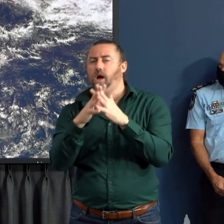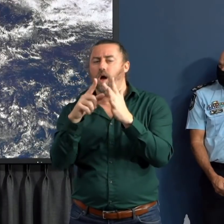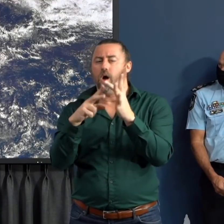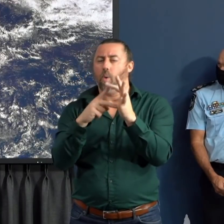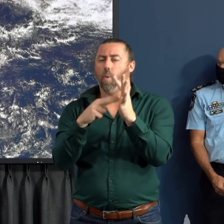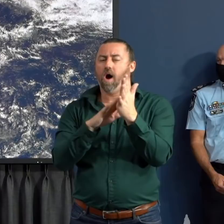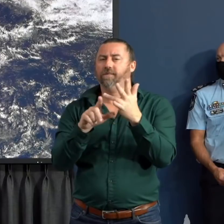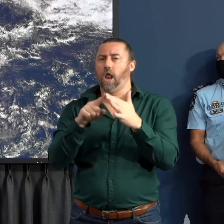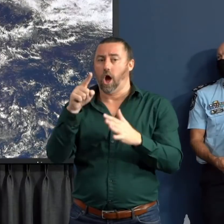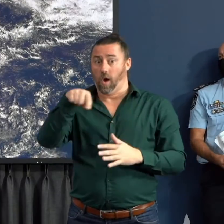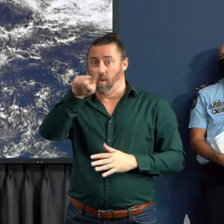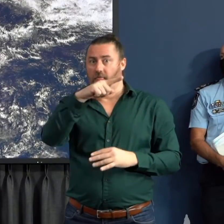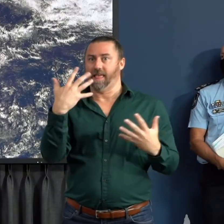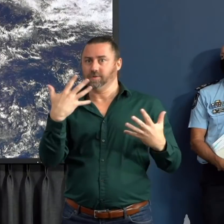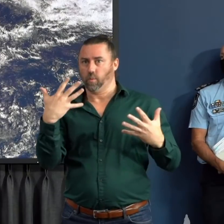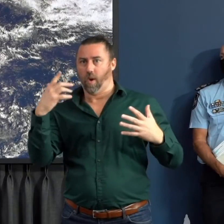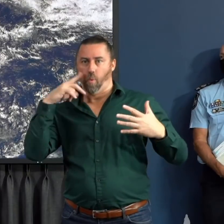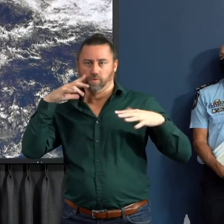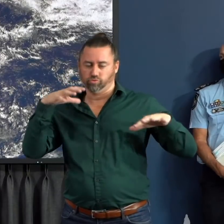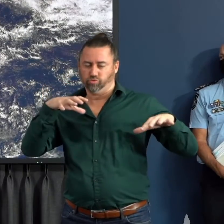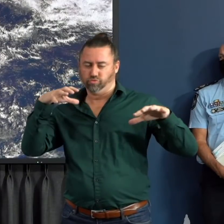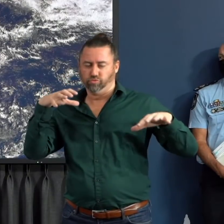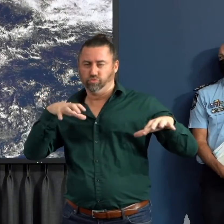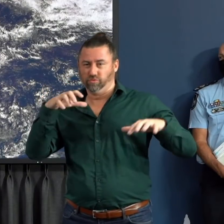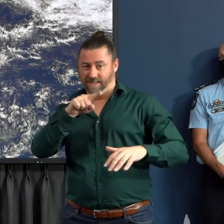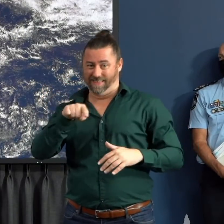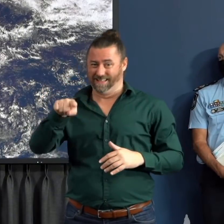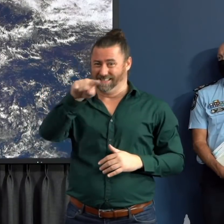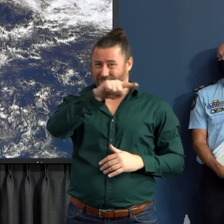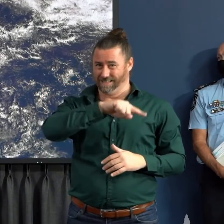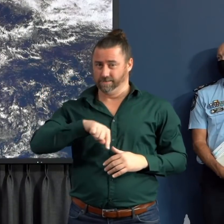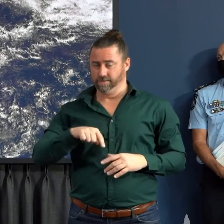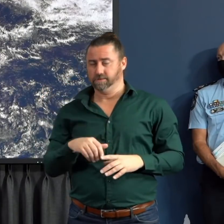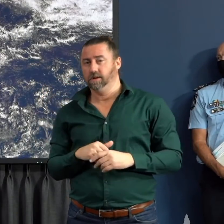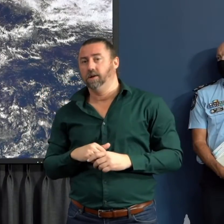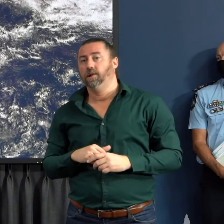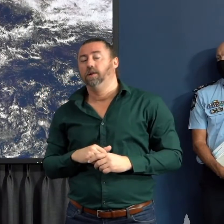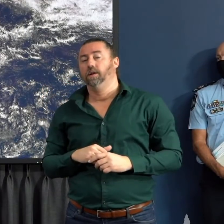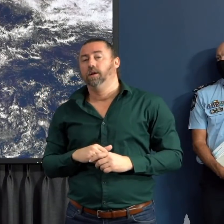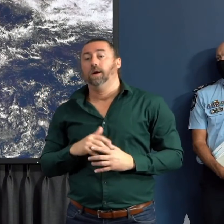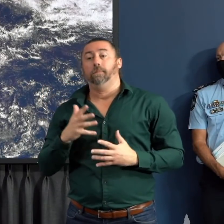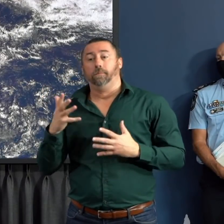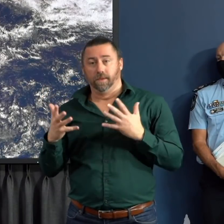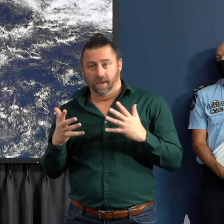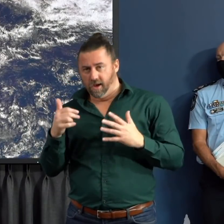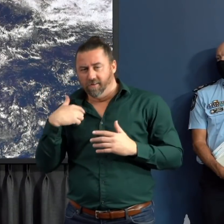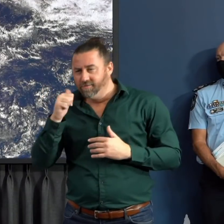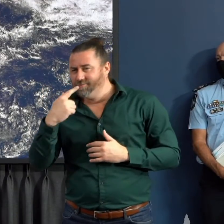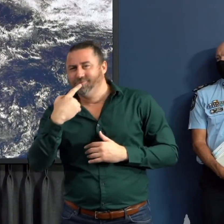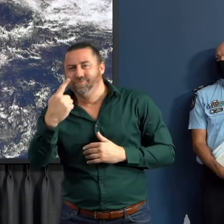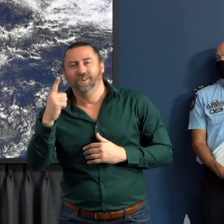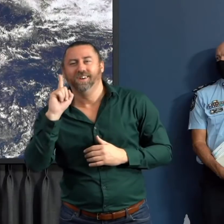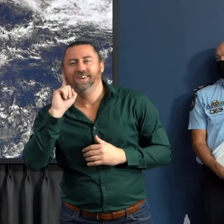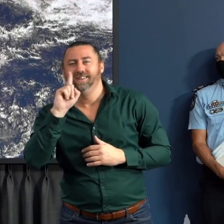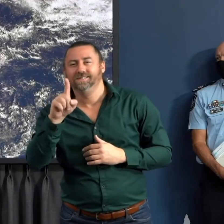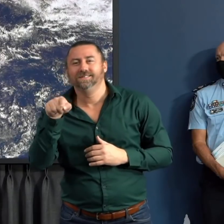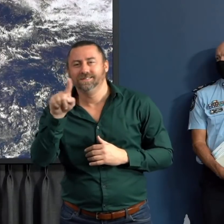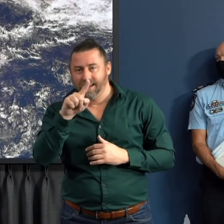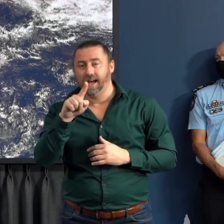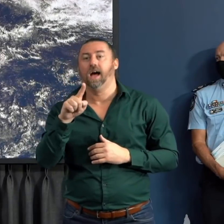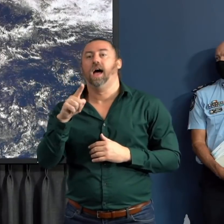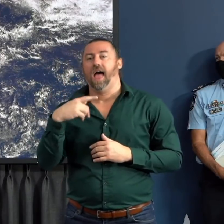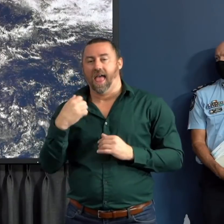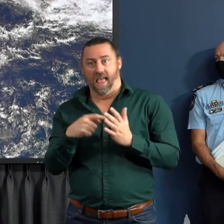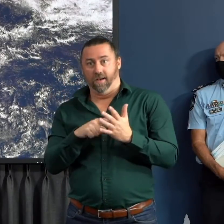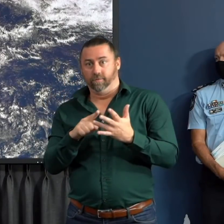over the last 24 hours. And as such, we have, as we've discussed yesterday, started flood releases